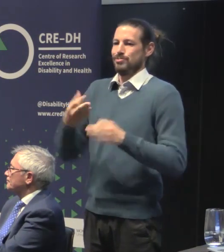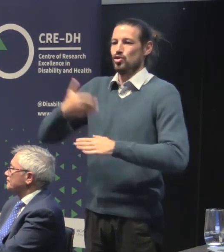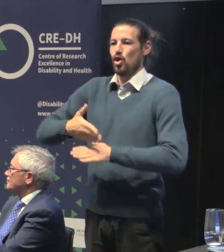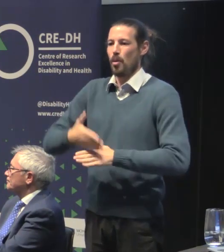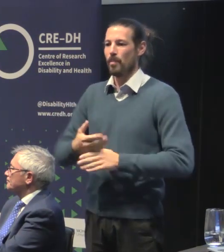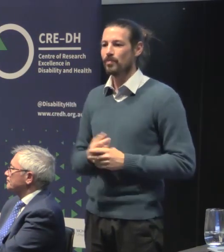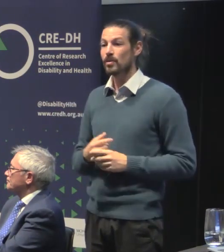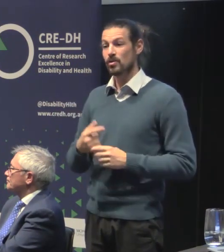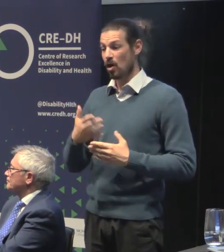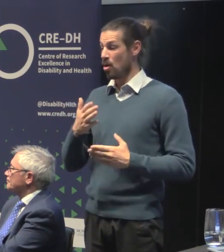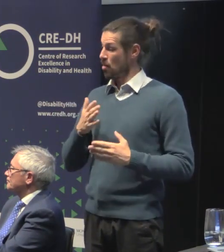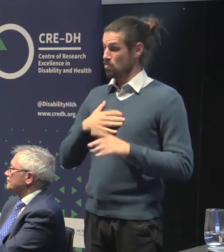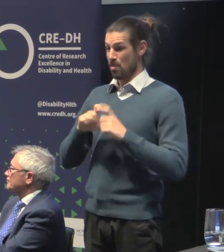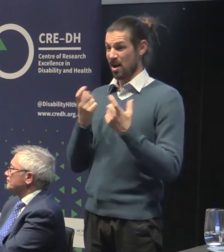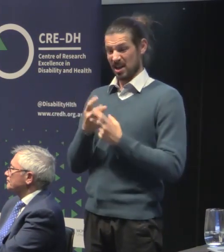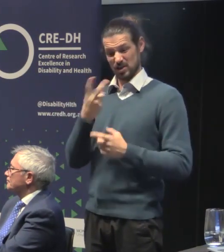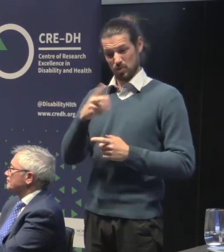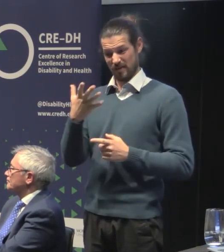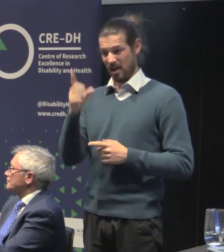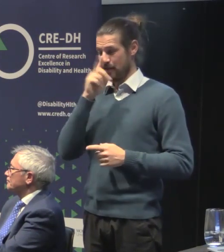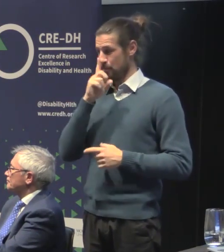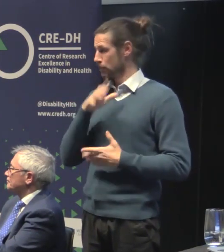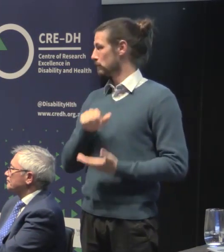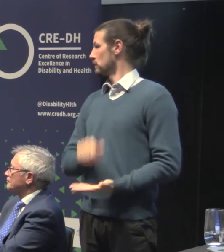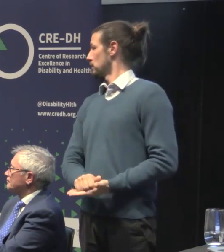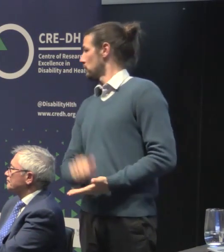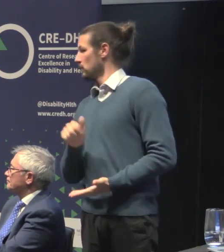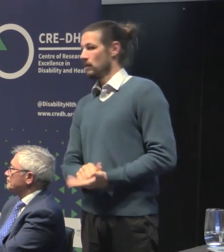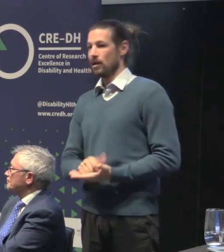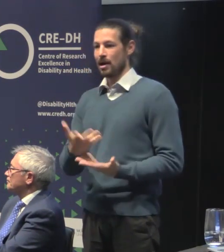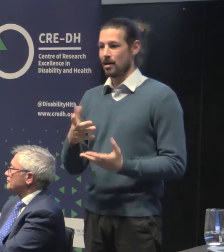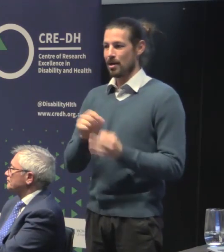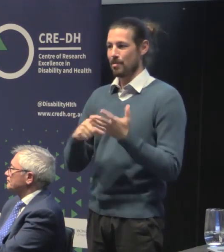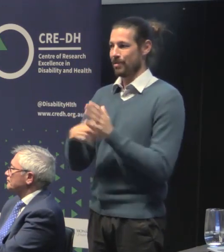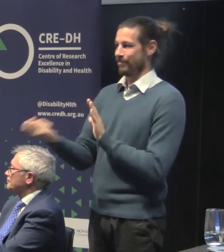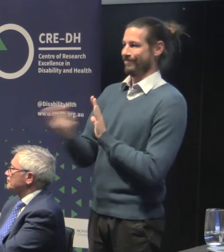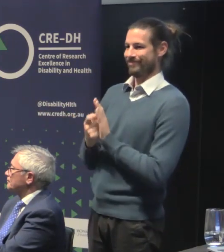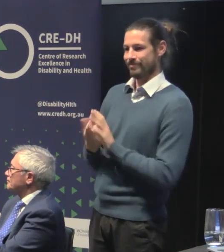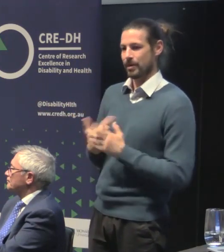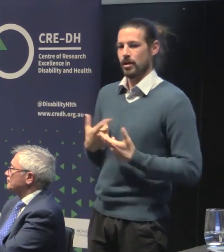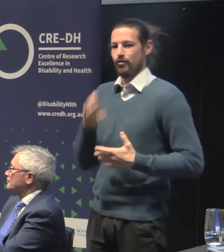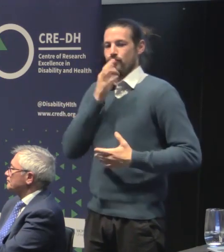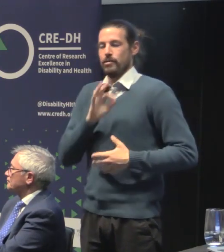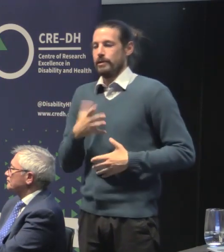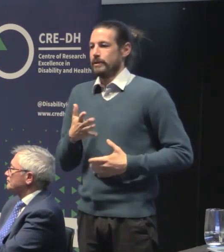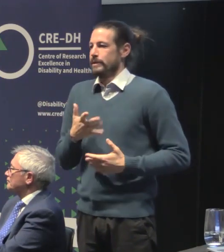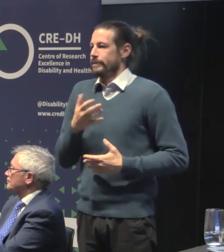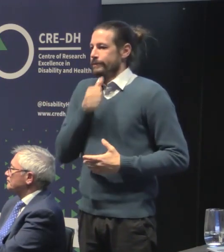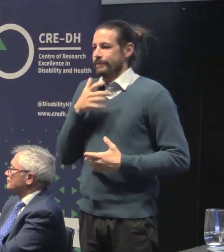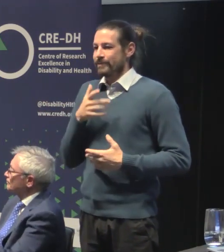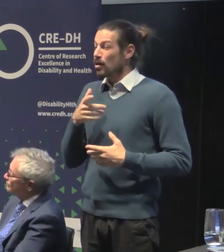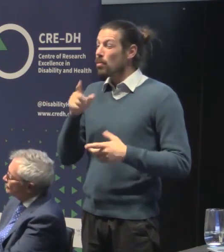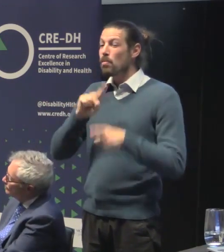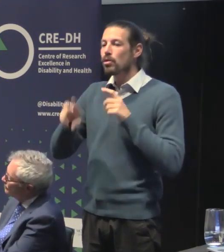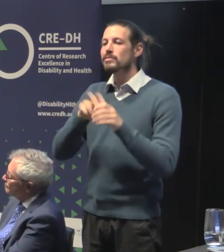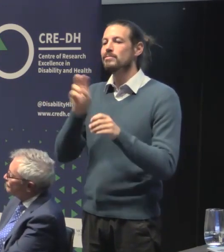who actually didn't want to be there, but they were being funded. And most of those disappeared, but I